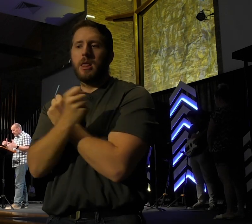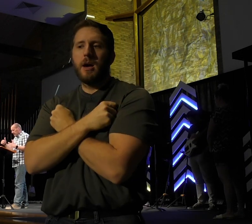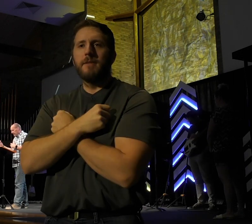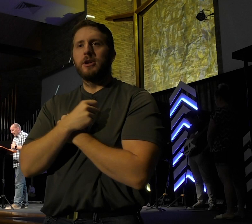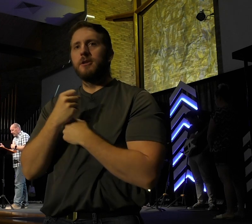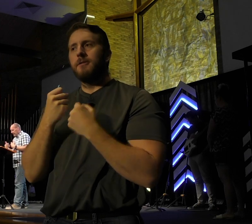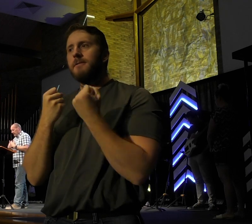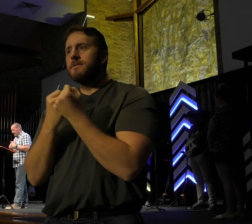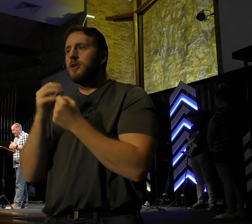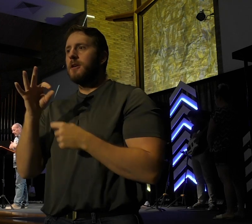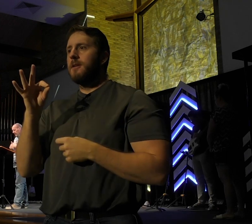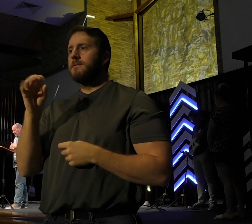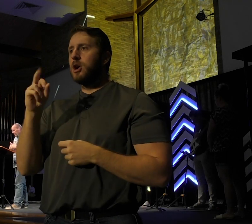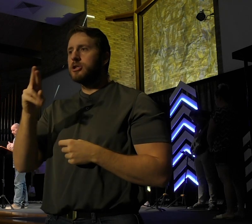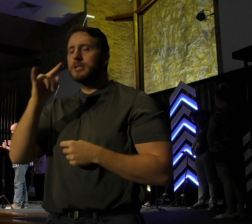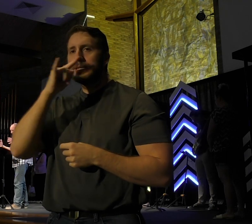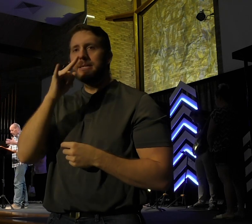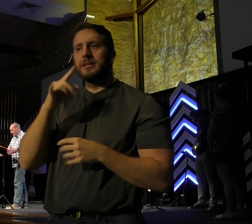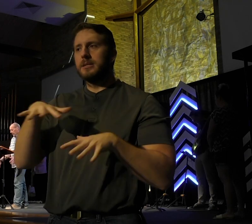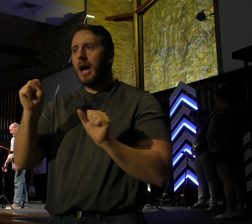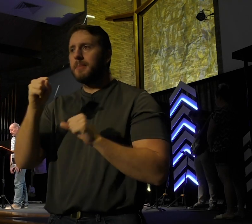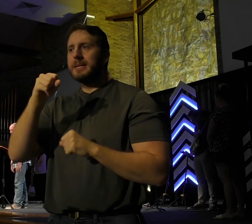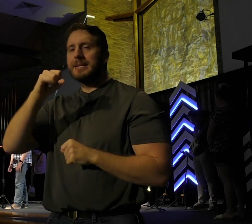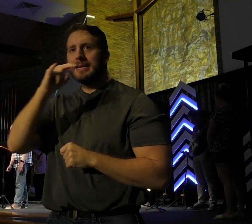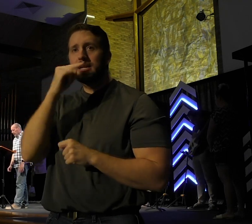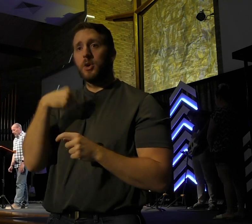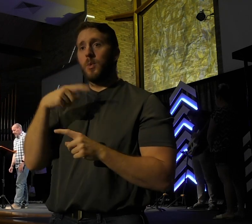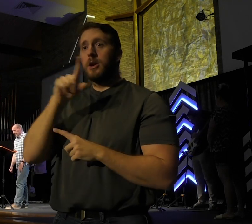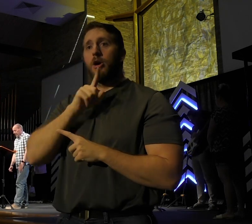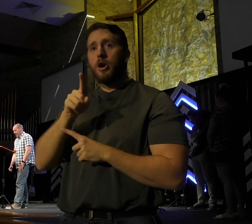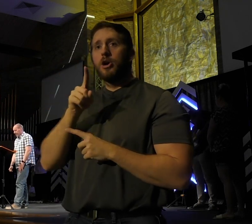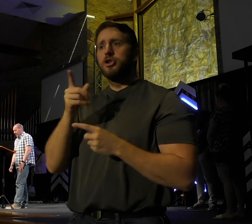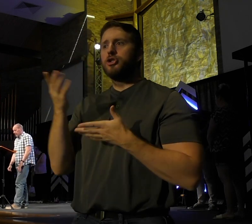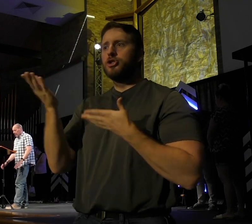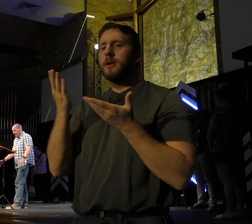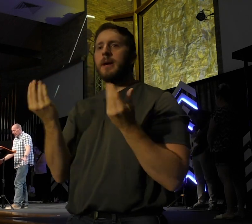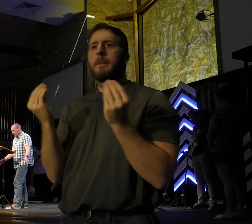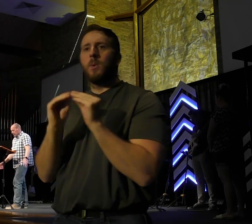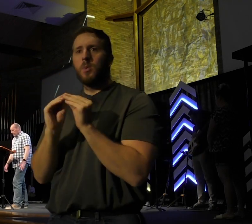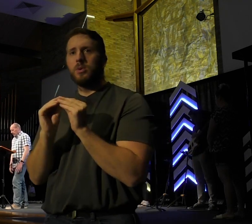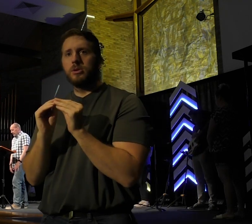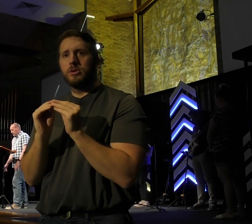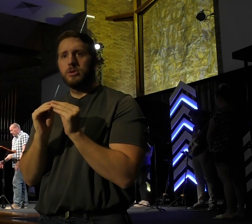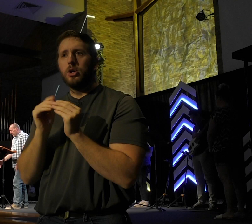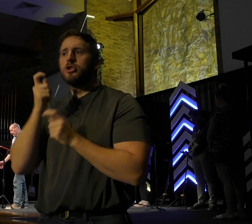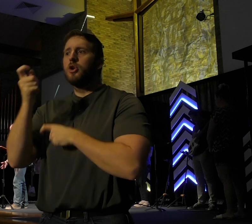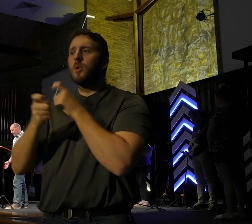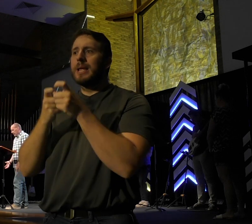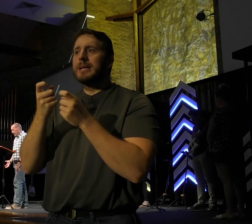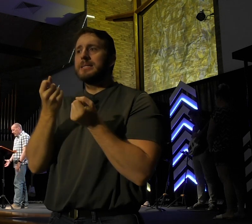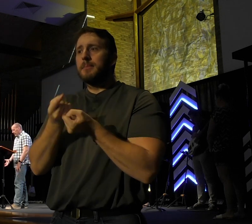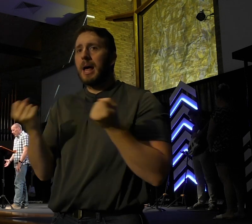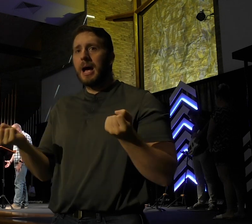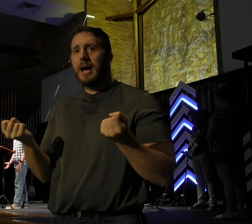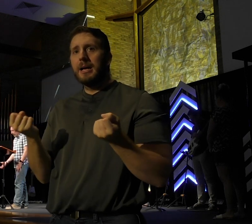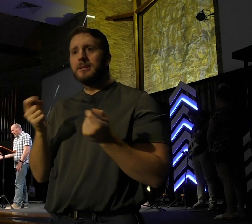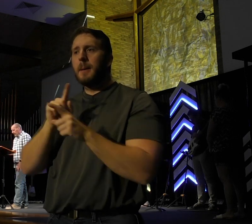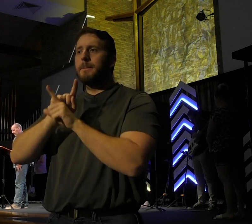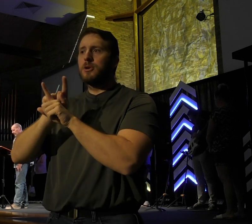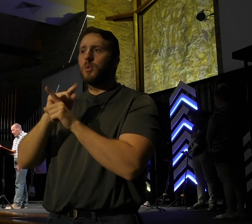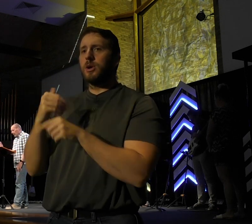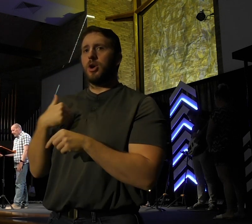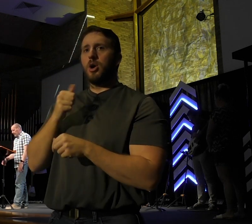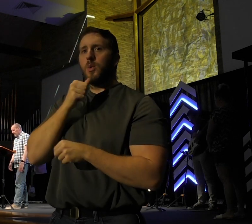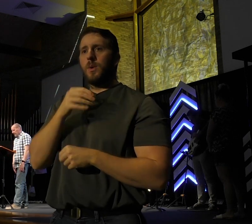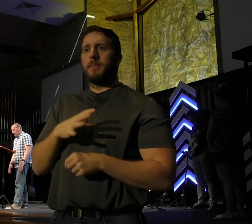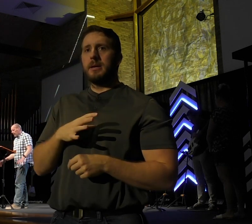fostering kids and adopting kids, that we are for serving more, donating supplies, mentoring young women, walking